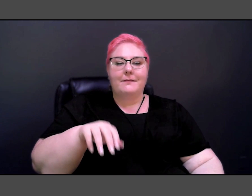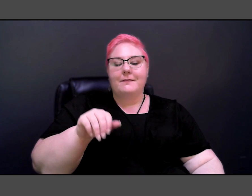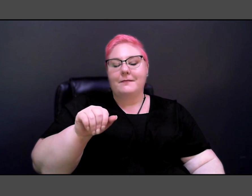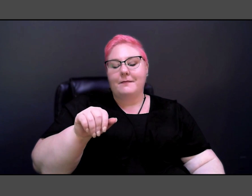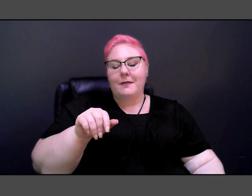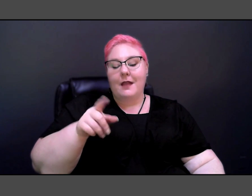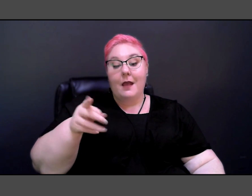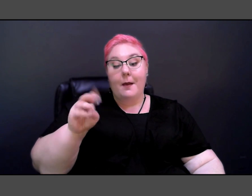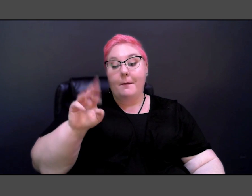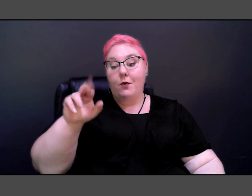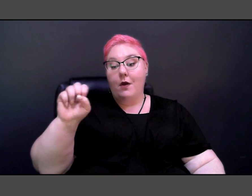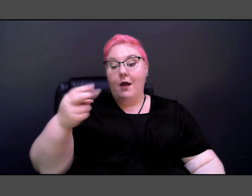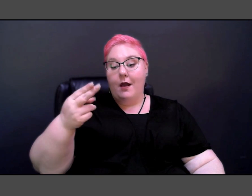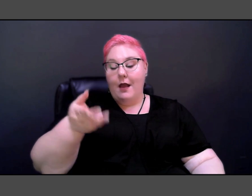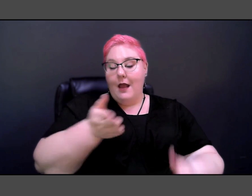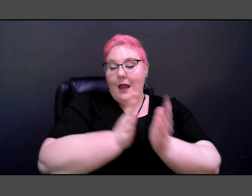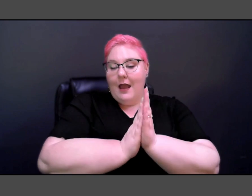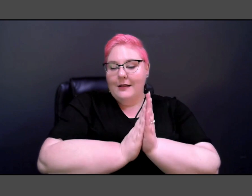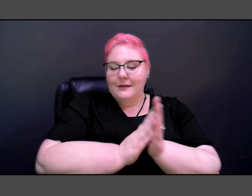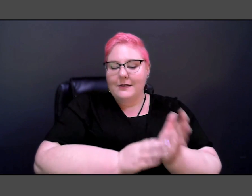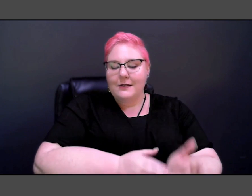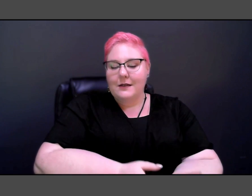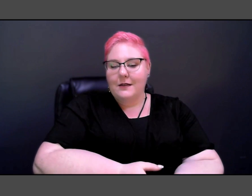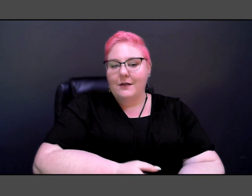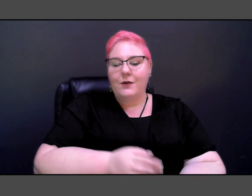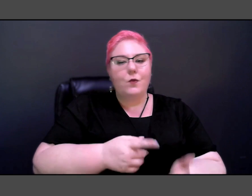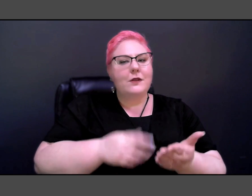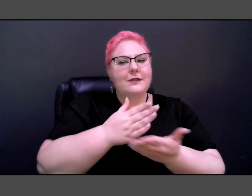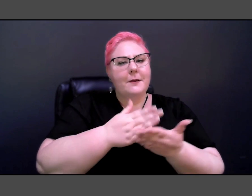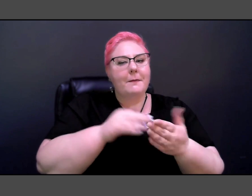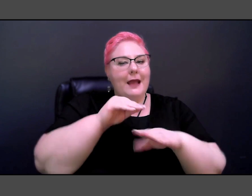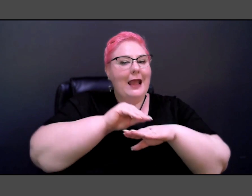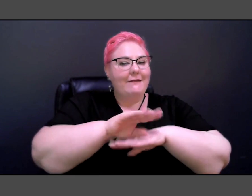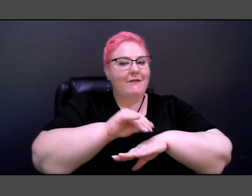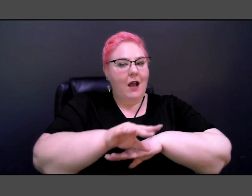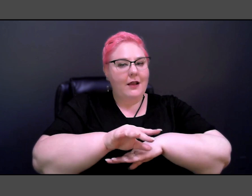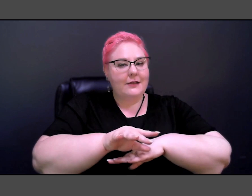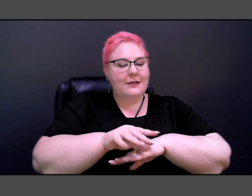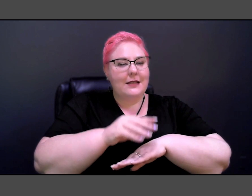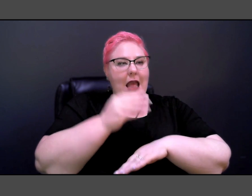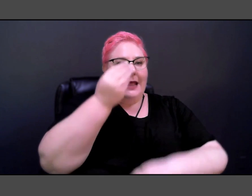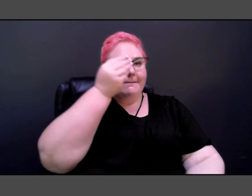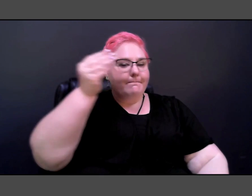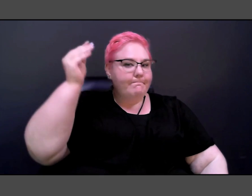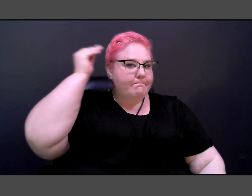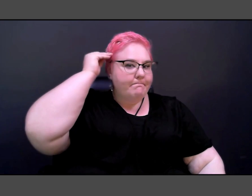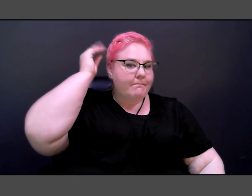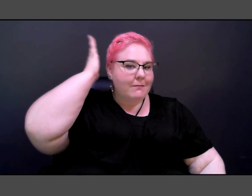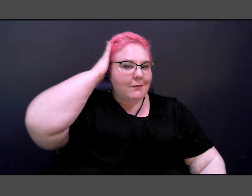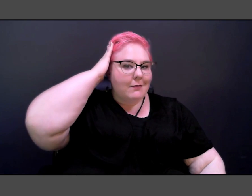asks, what is a piece of advice that has stuck with you or impacted you throughout your career?